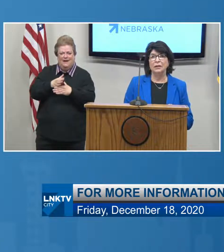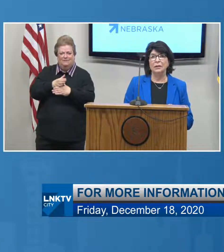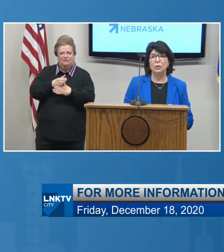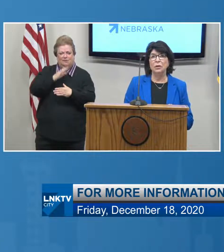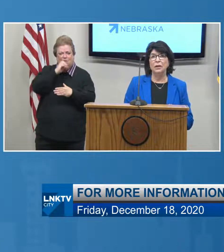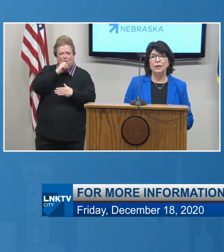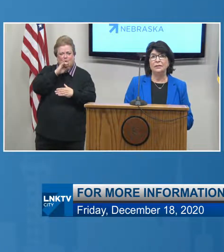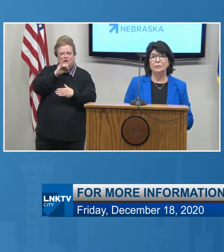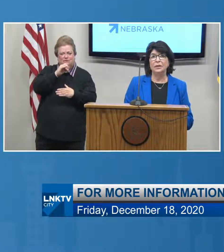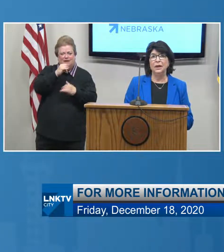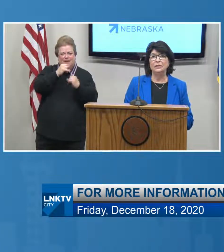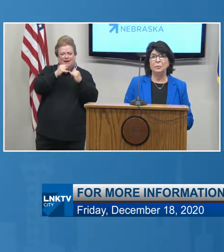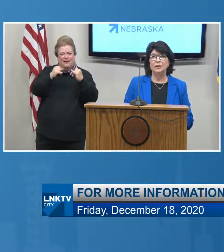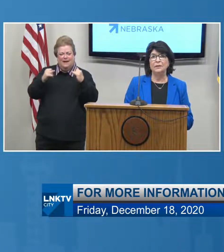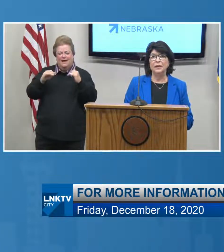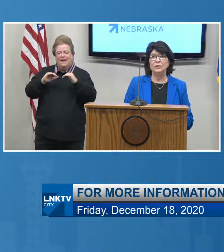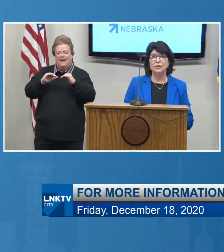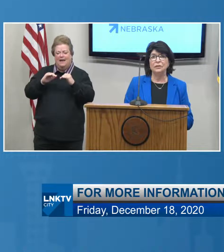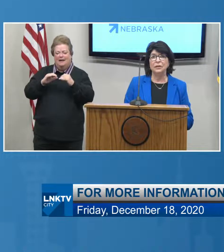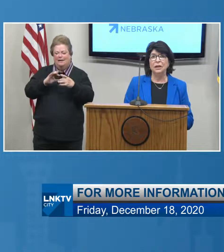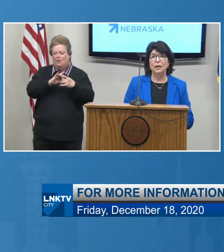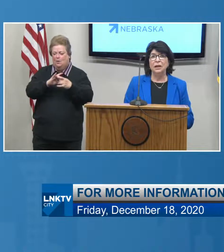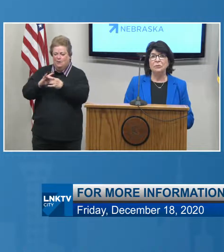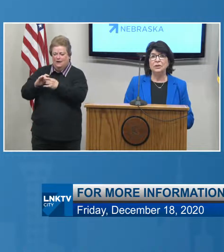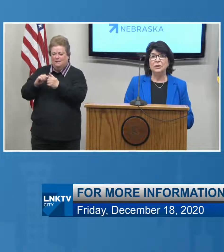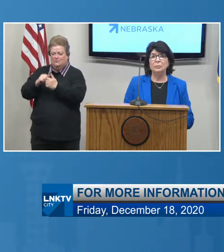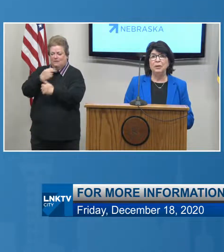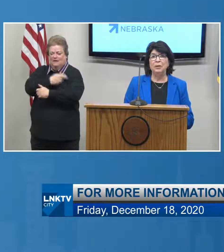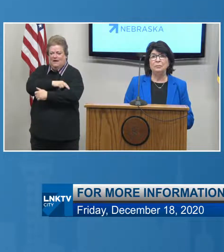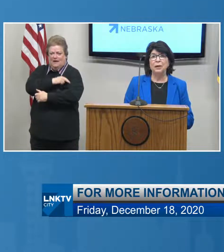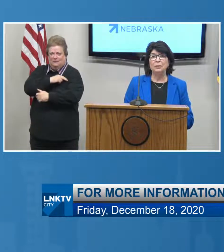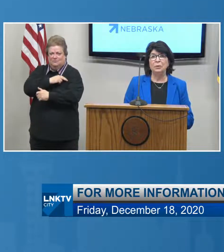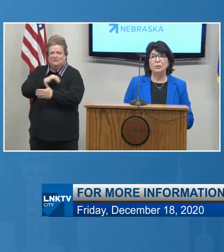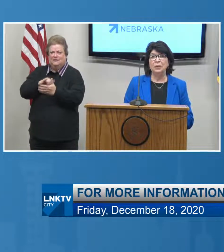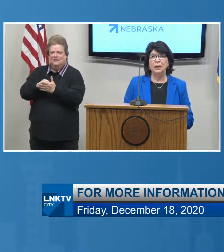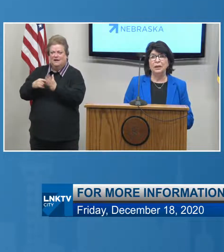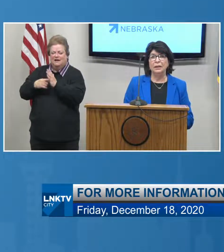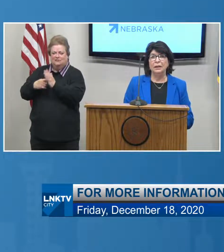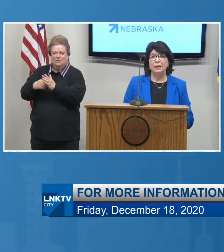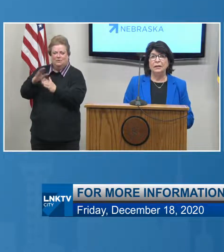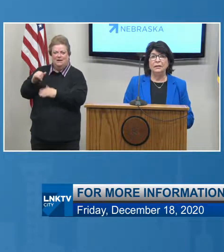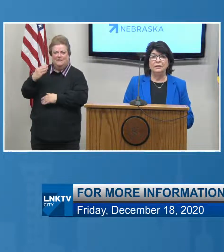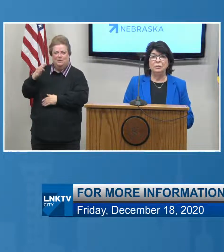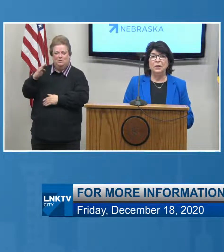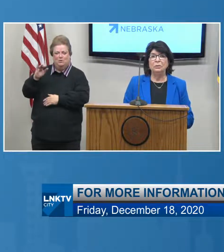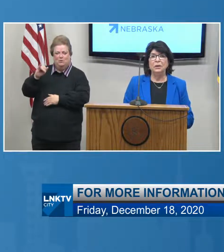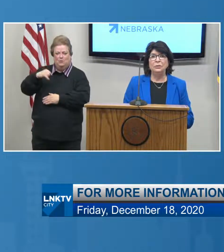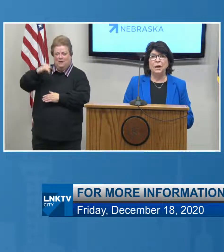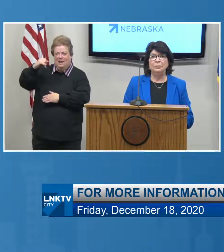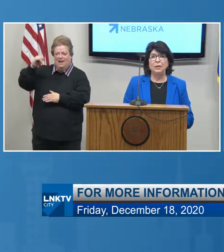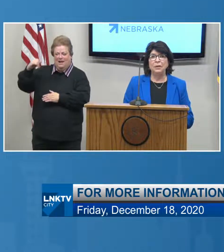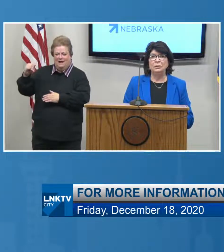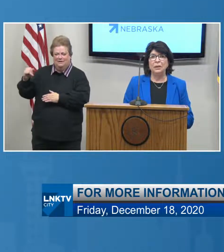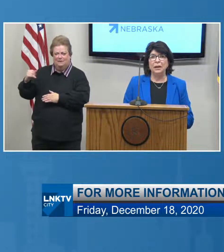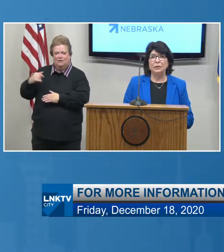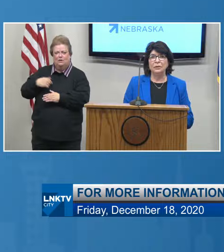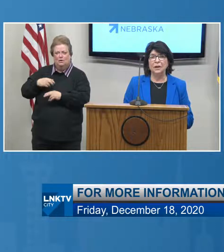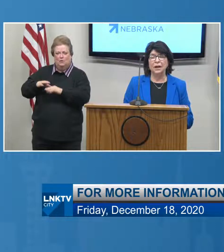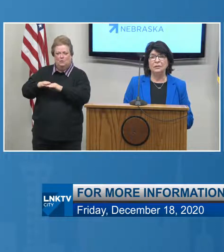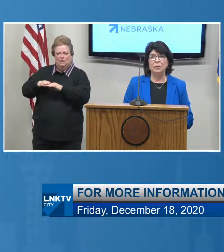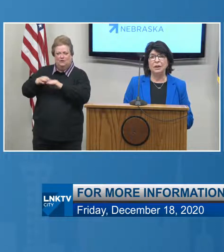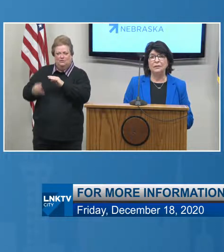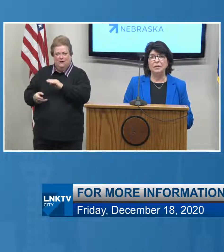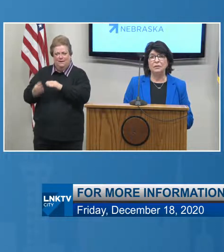line, correlates with hospitalizations, which are depicted by the blue line. This week, we dropped below